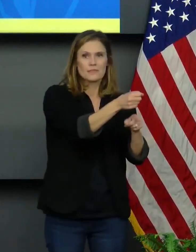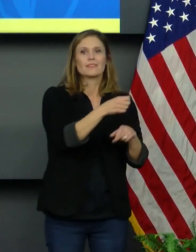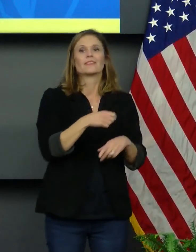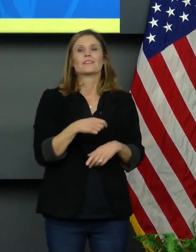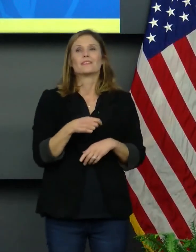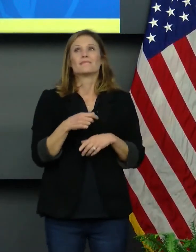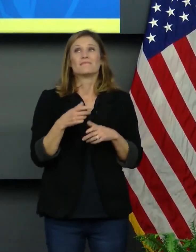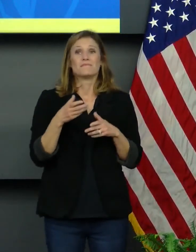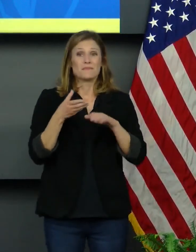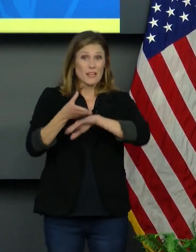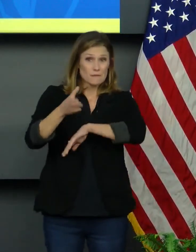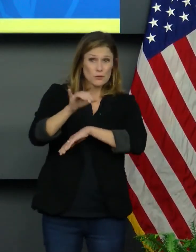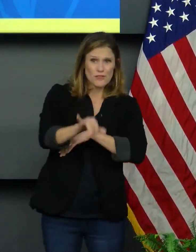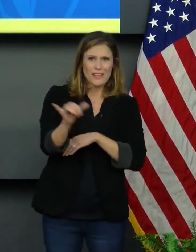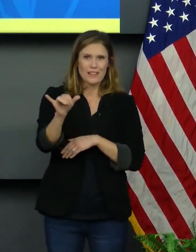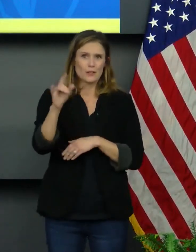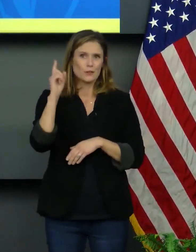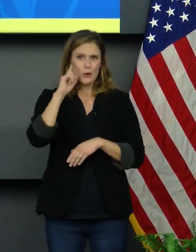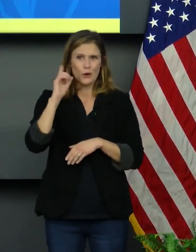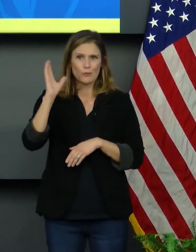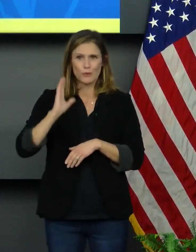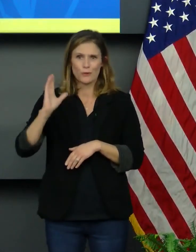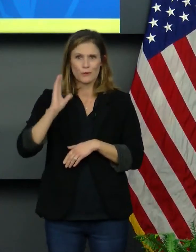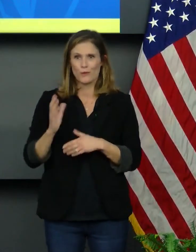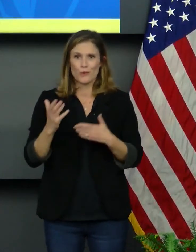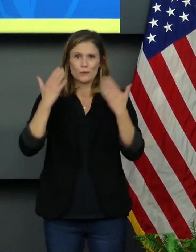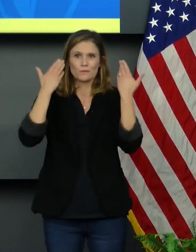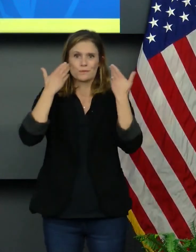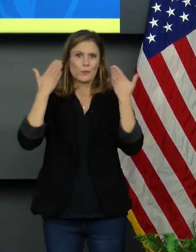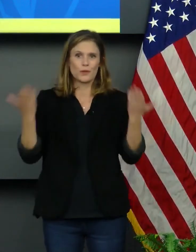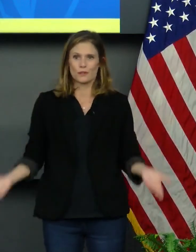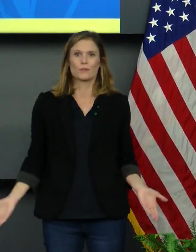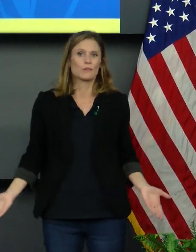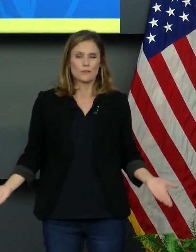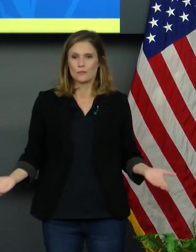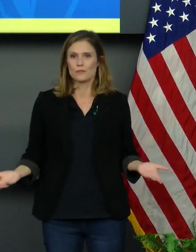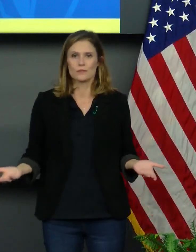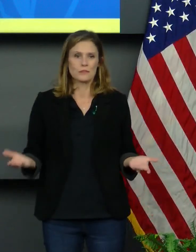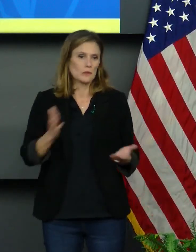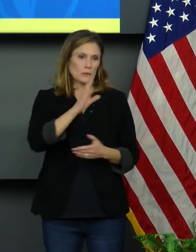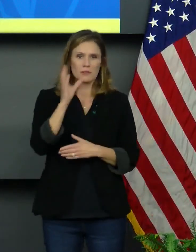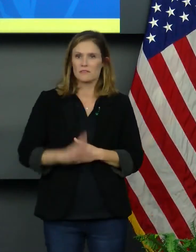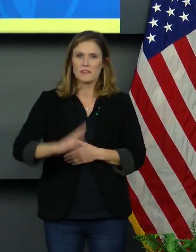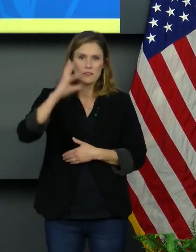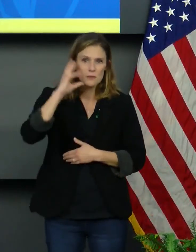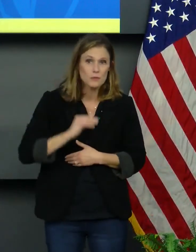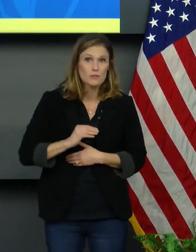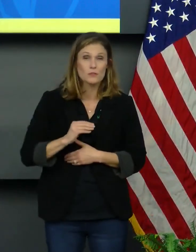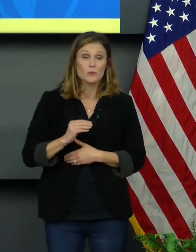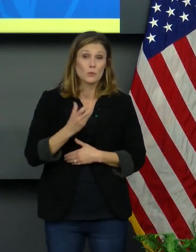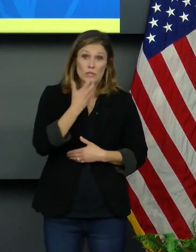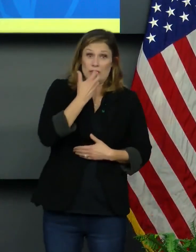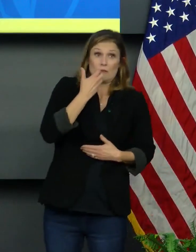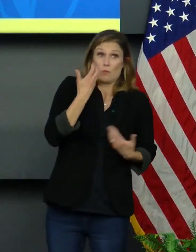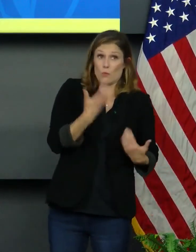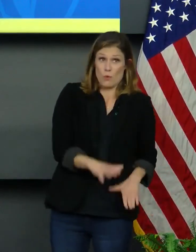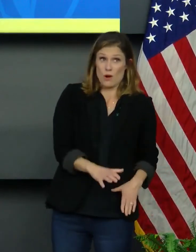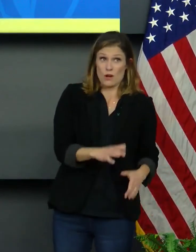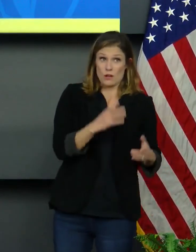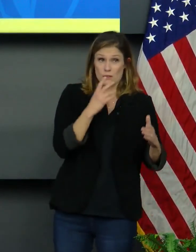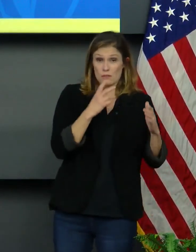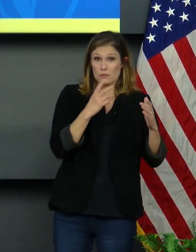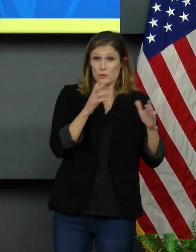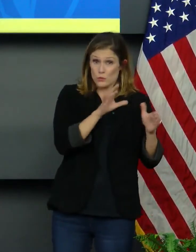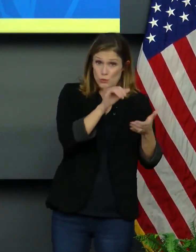that, as you heard before, it's uncharted territory. We've never done it before. We've never want to do it, and we've